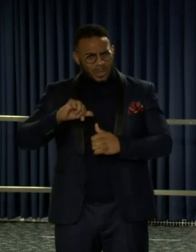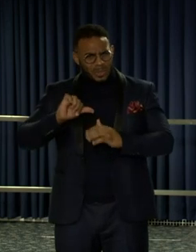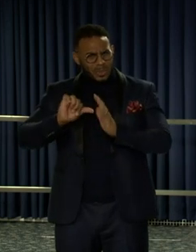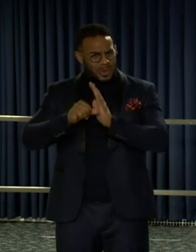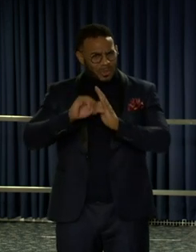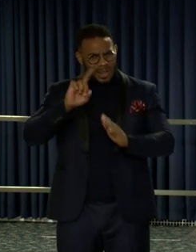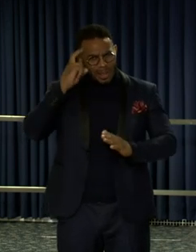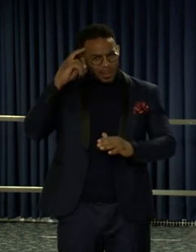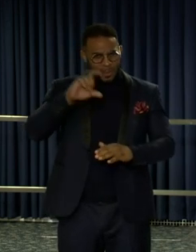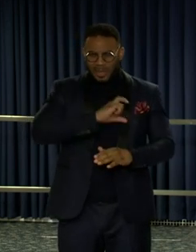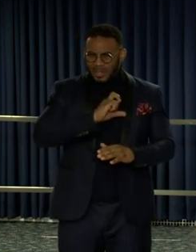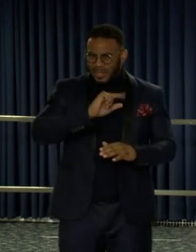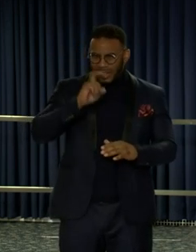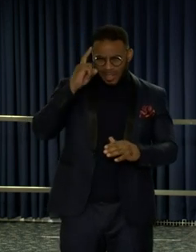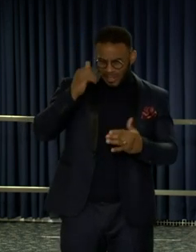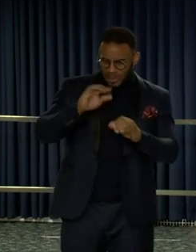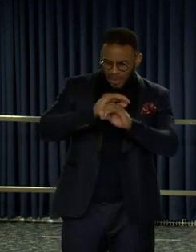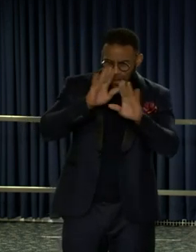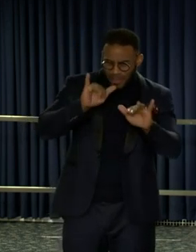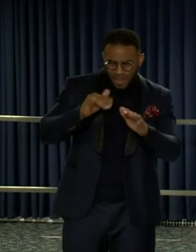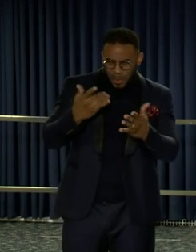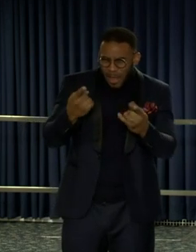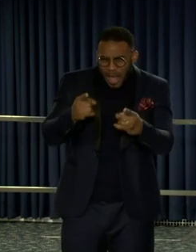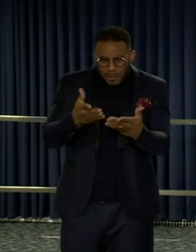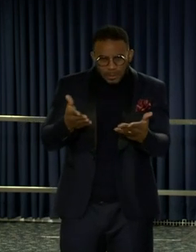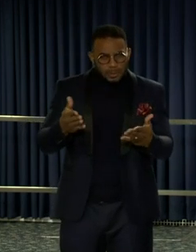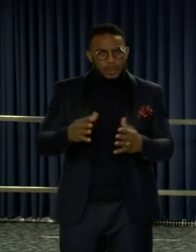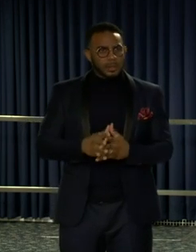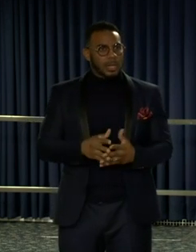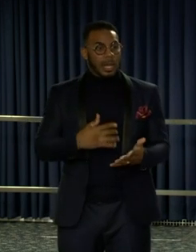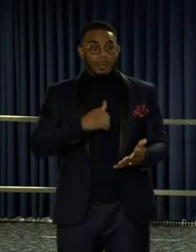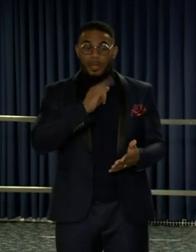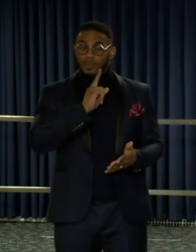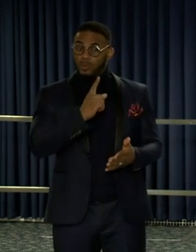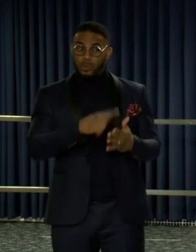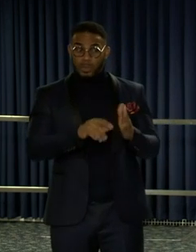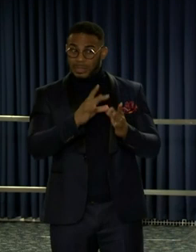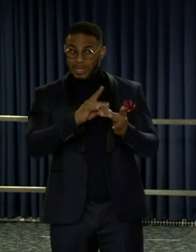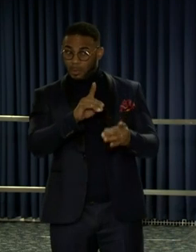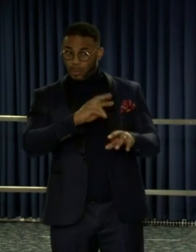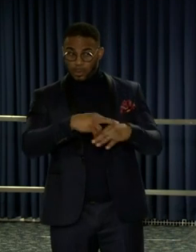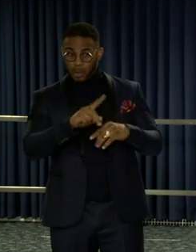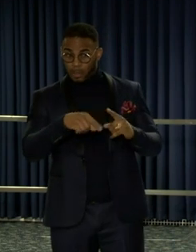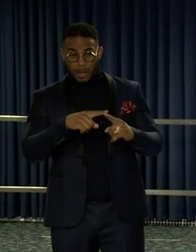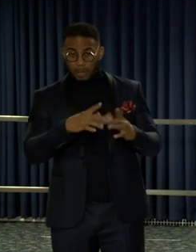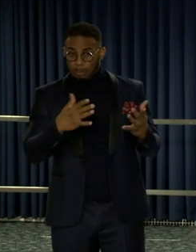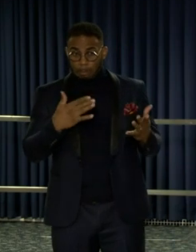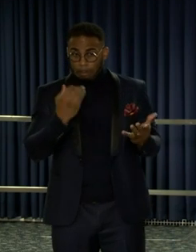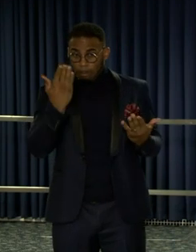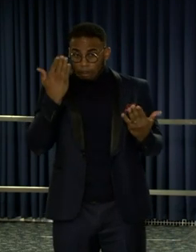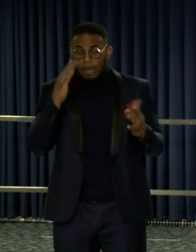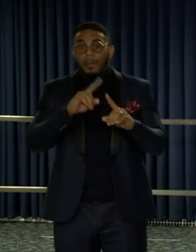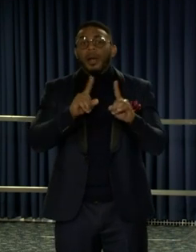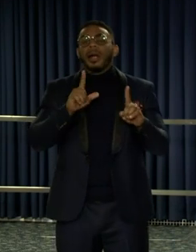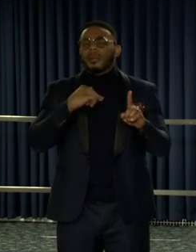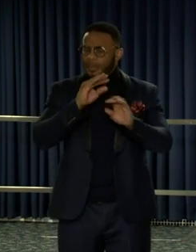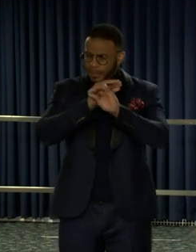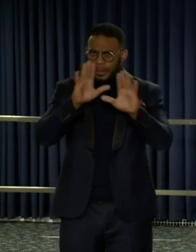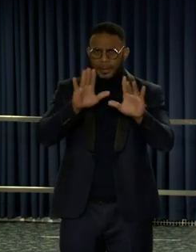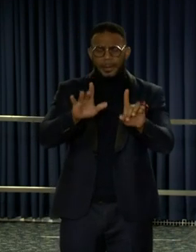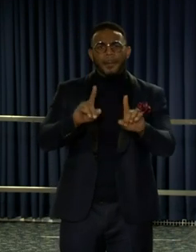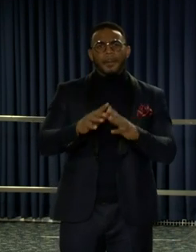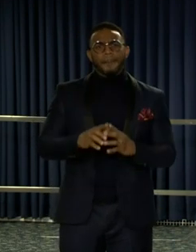reinforce Capitol police officers at the Capitol. Can you clarify what happened there? I'm not sure what statement you're referring to, Evan, but let me be